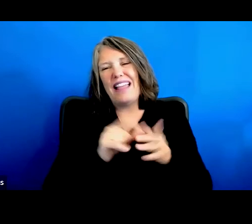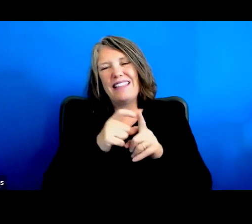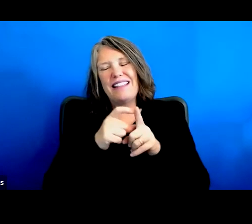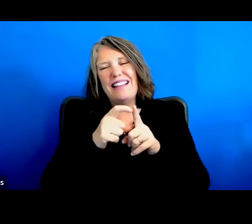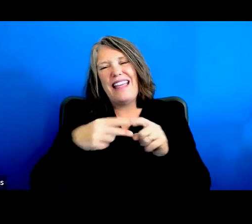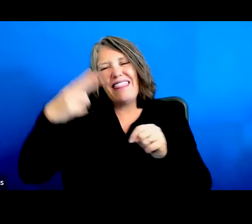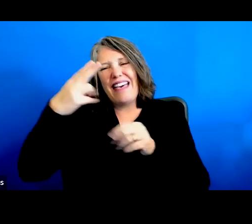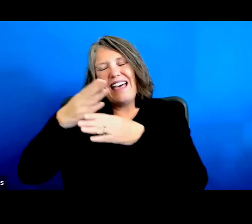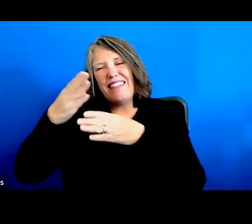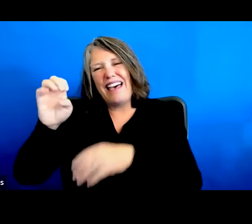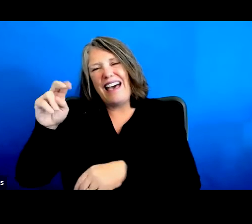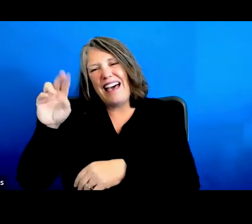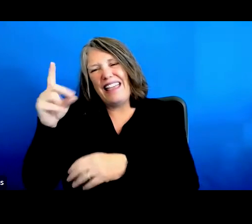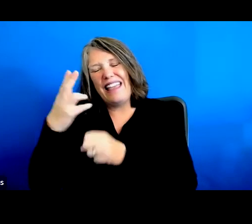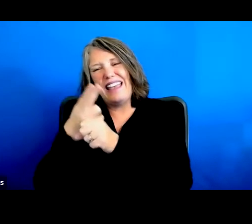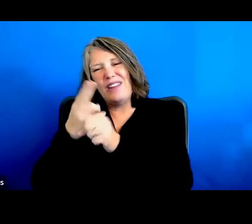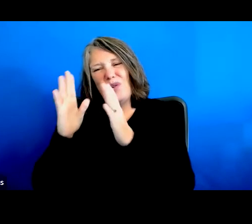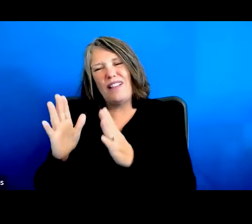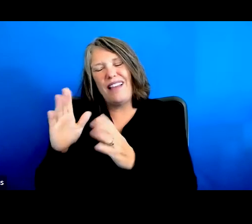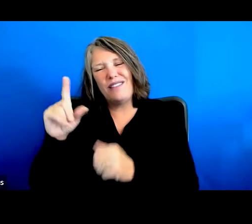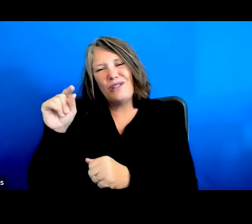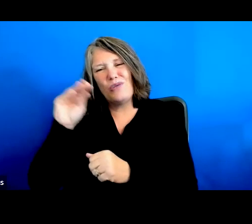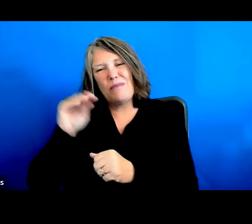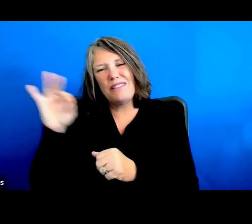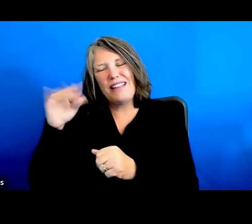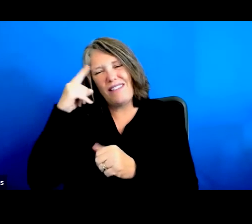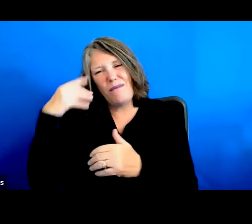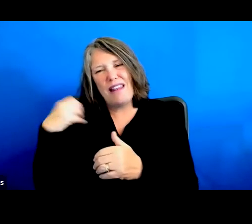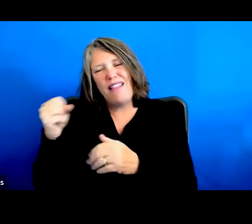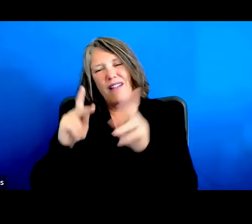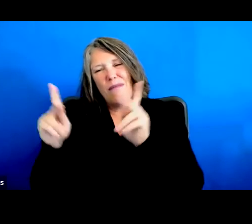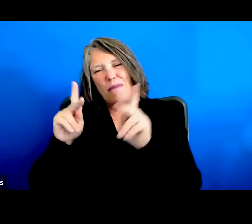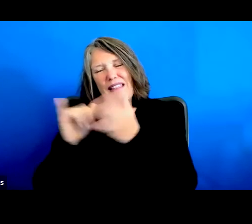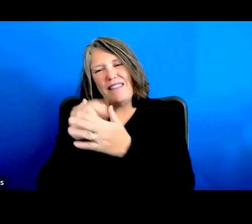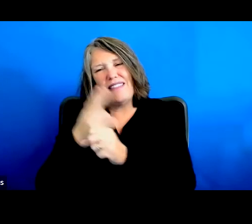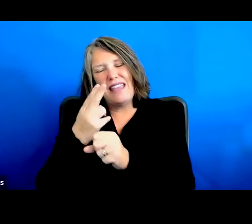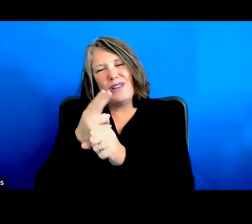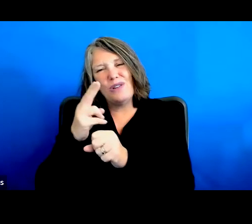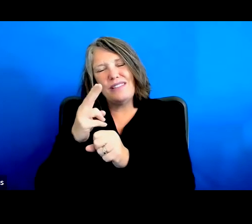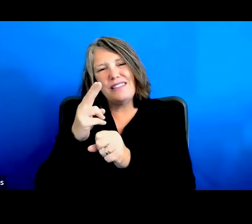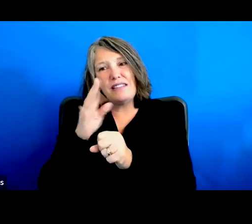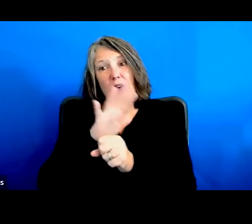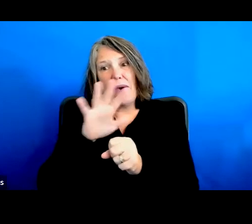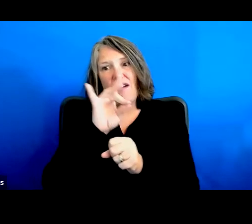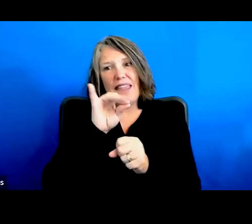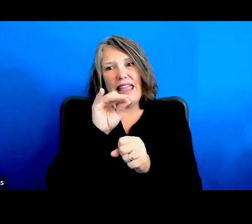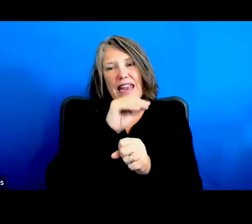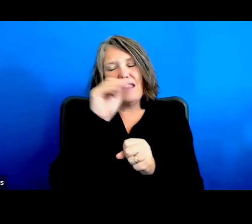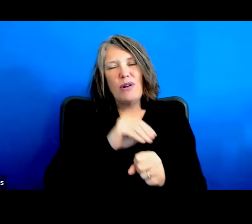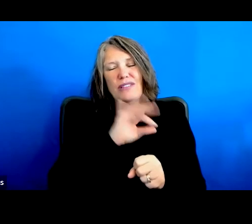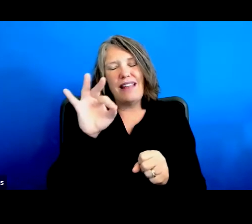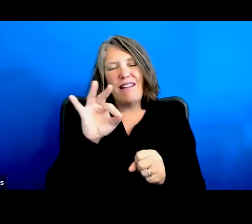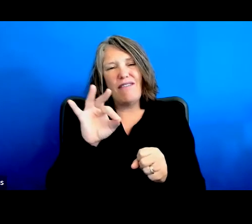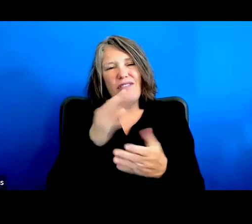end utilizers, the 20% of the mental health population that uses up around 80% of the resources.